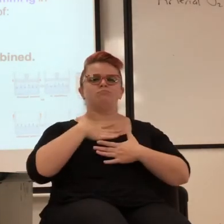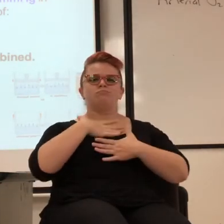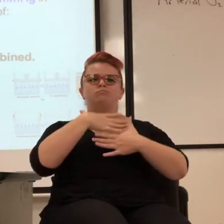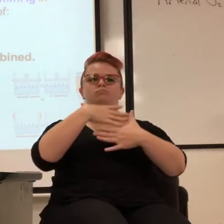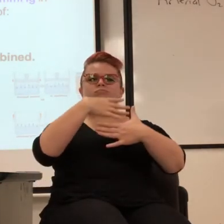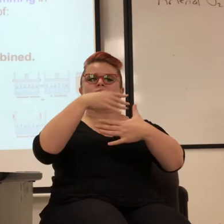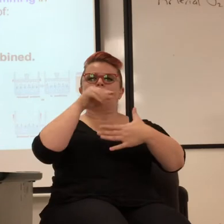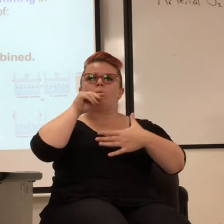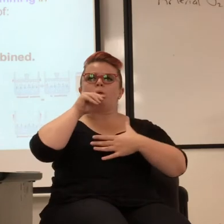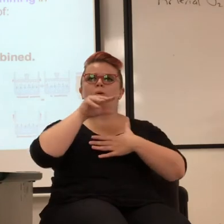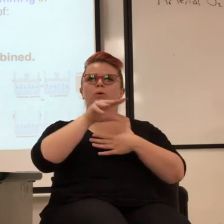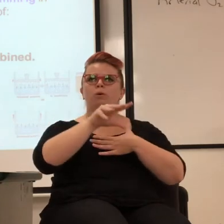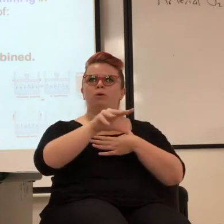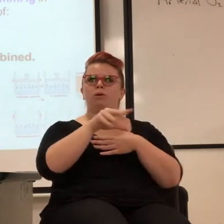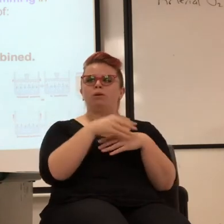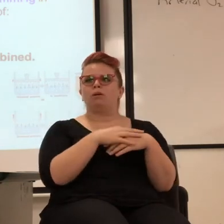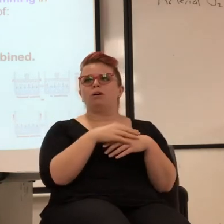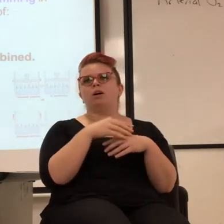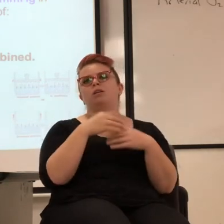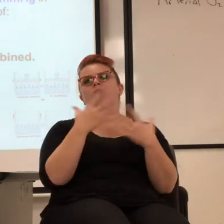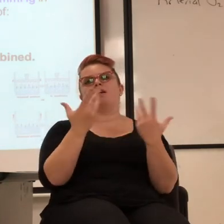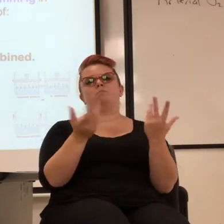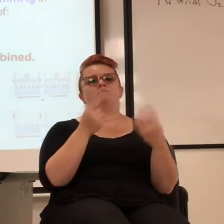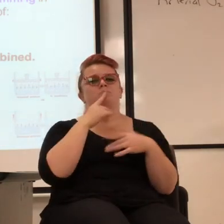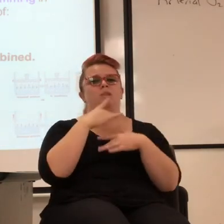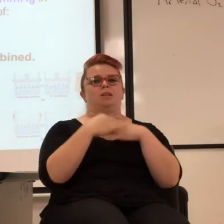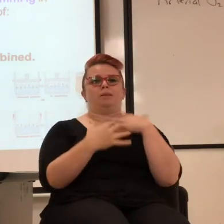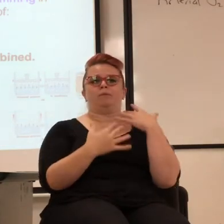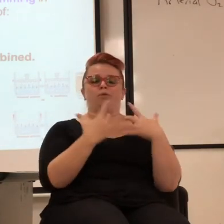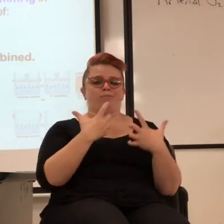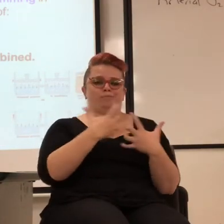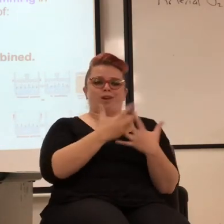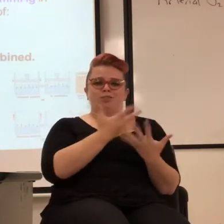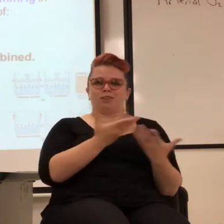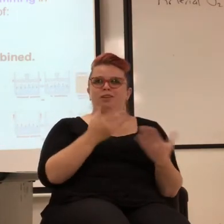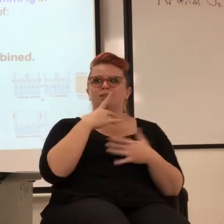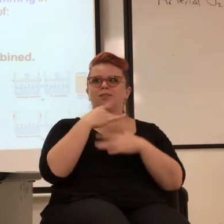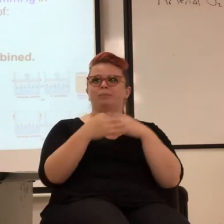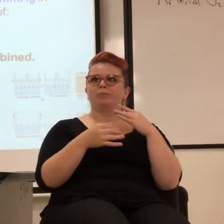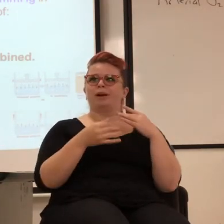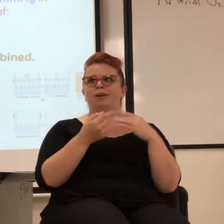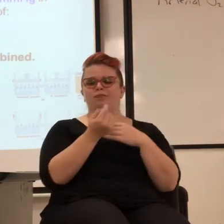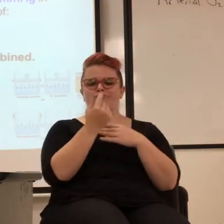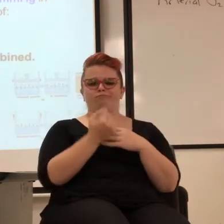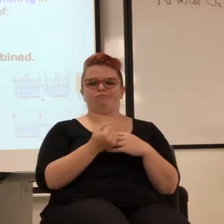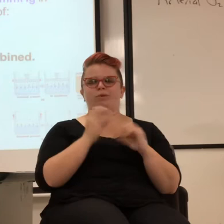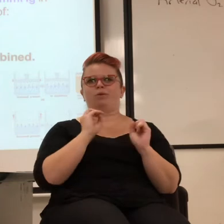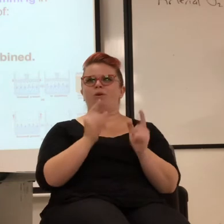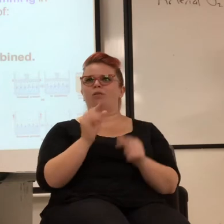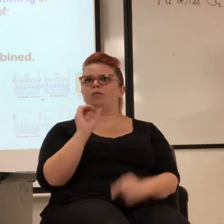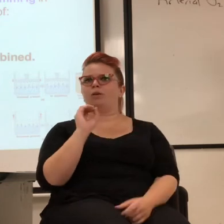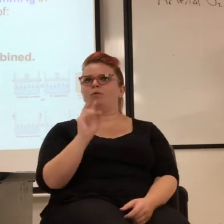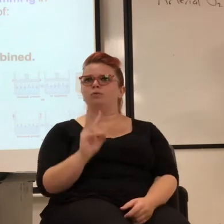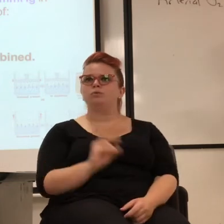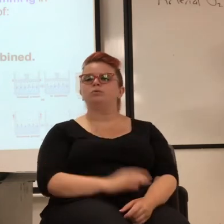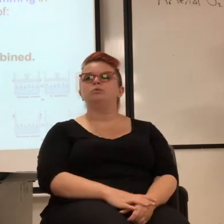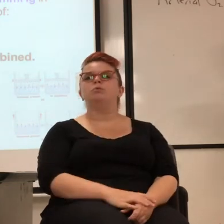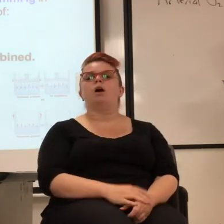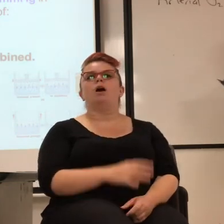breath, you're matching things, the blood is taking away all the O2. So,